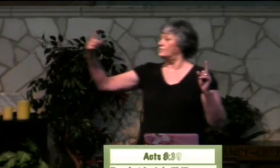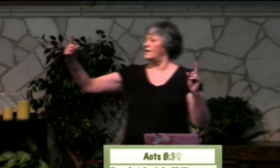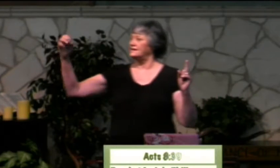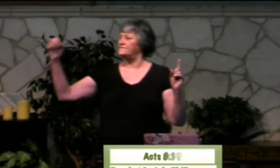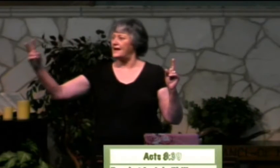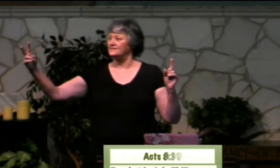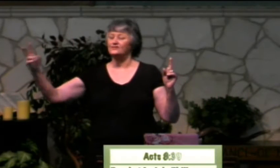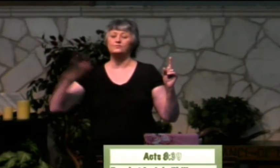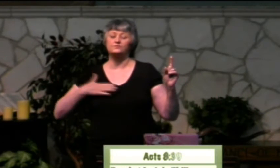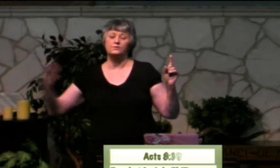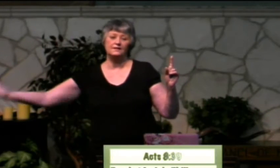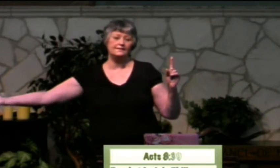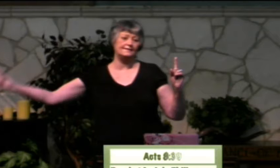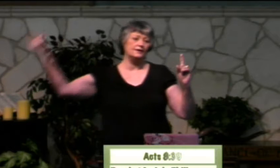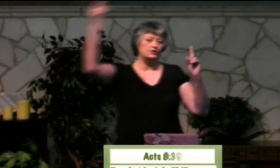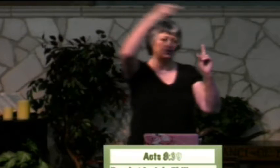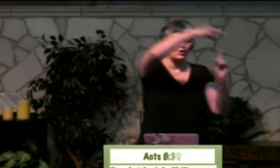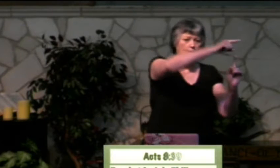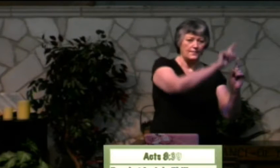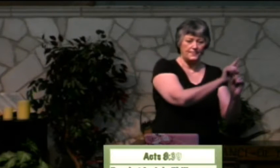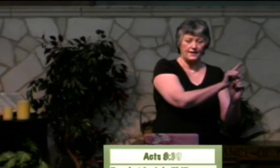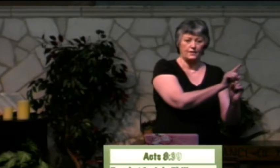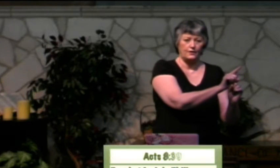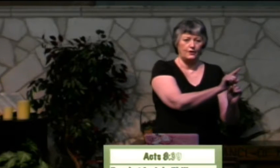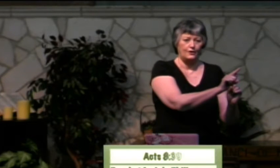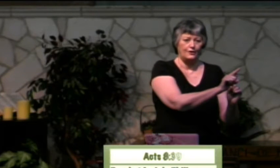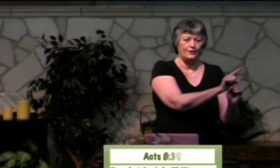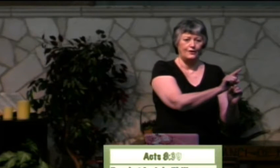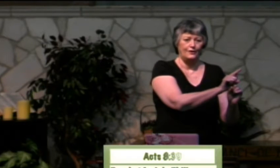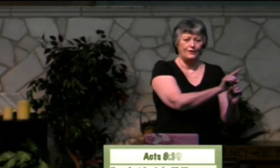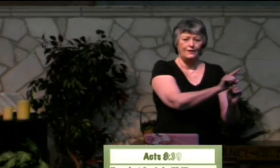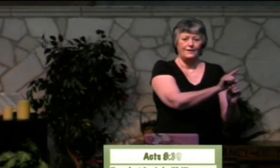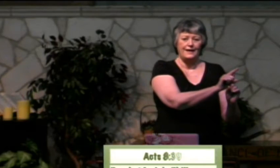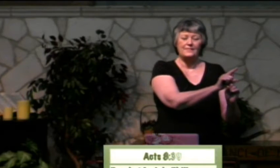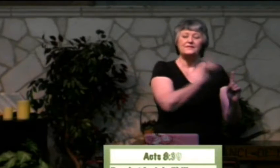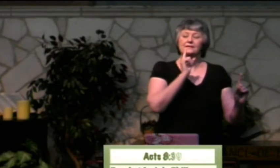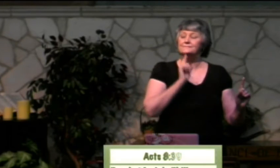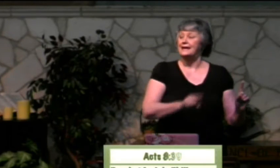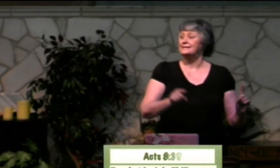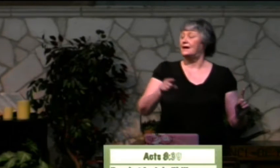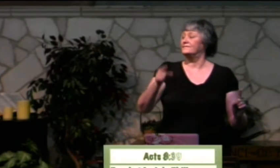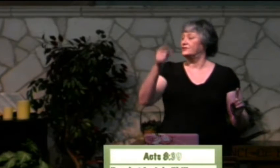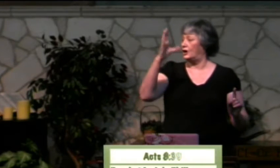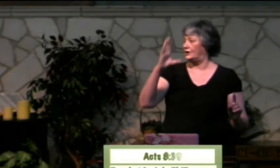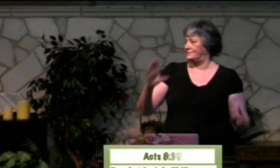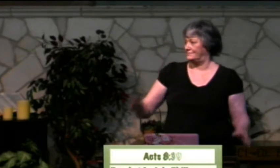one evangelist was willing to go out there at the command of God.